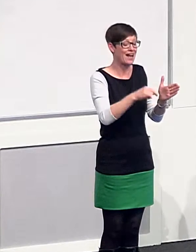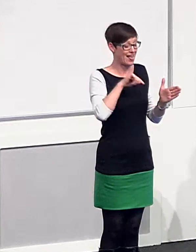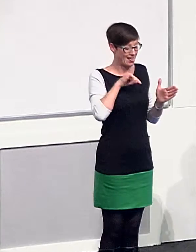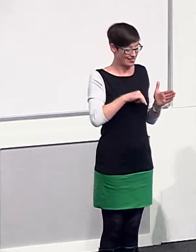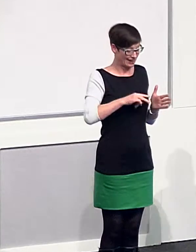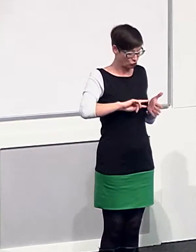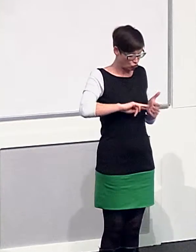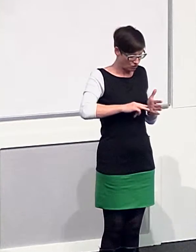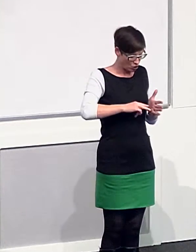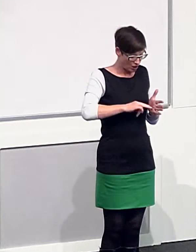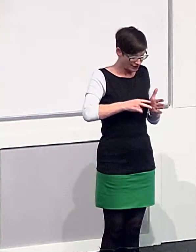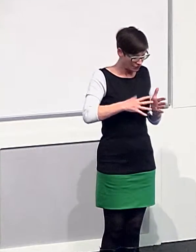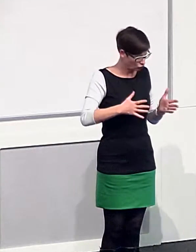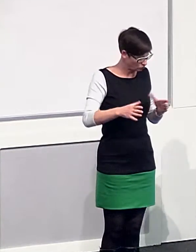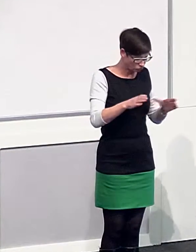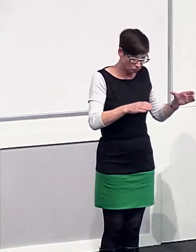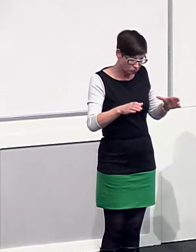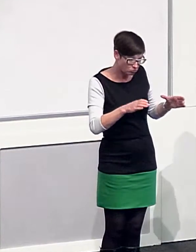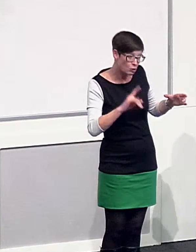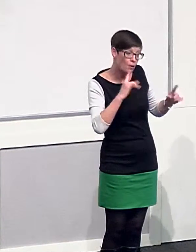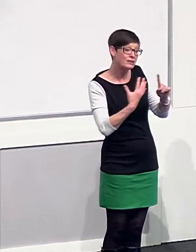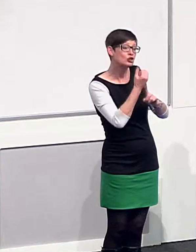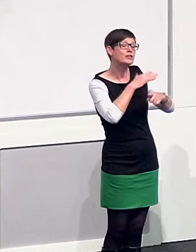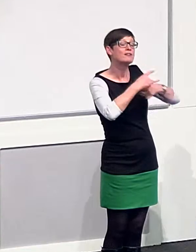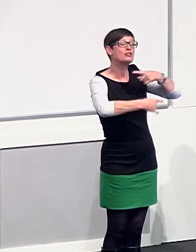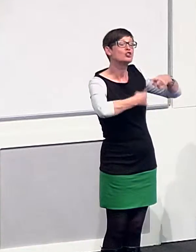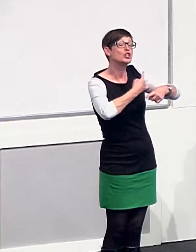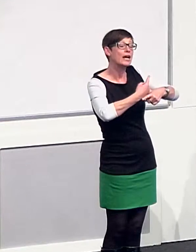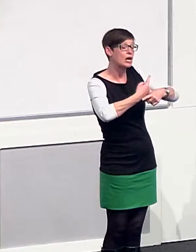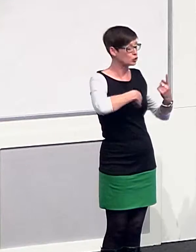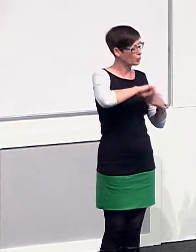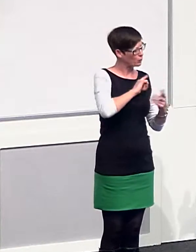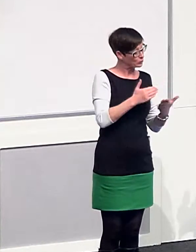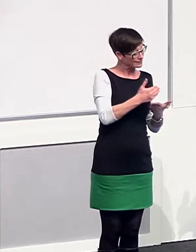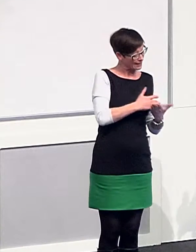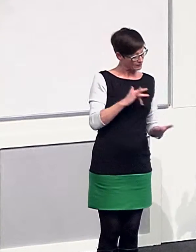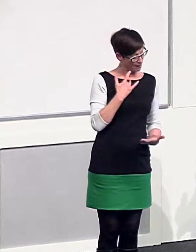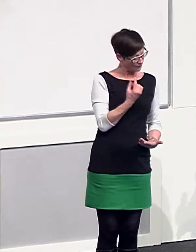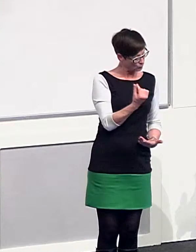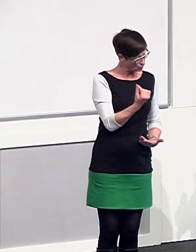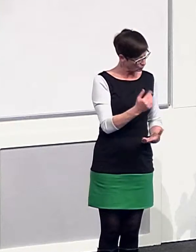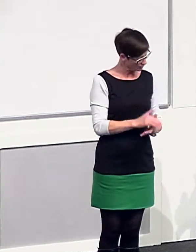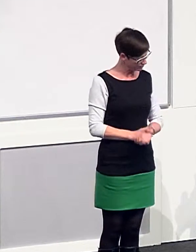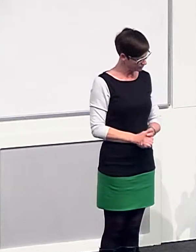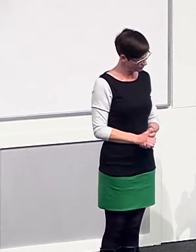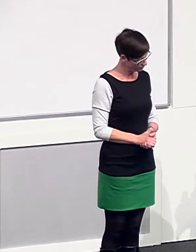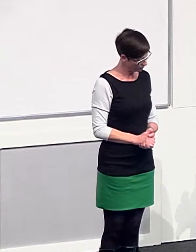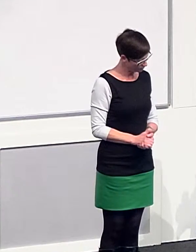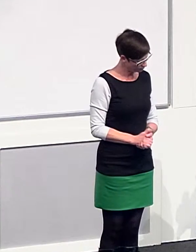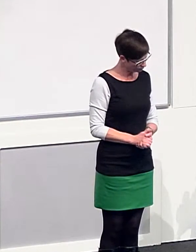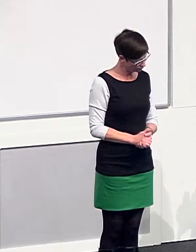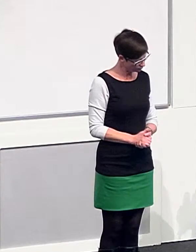is in the process of taking place and should be achieved next year. So we will be saving some lives very soon.